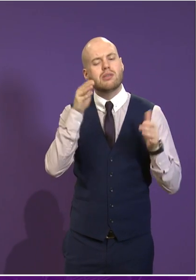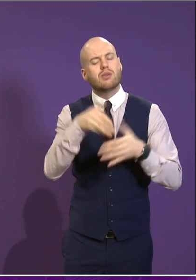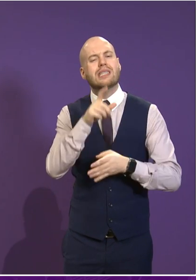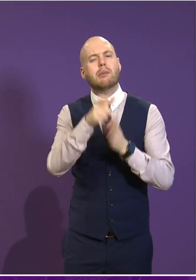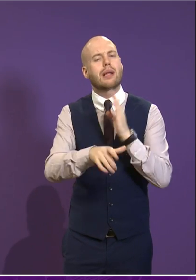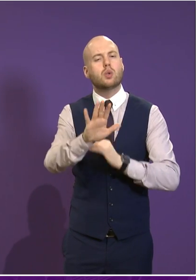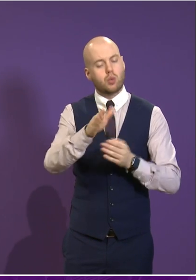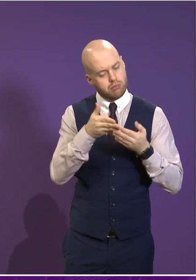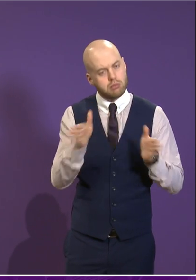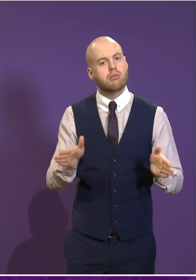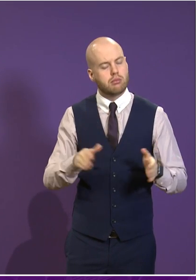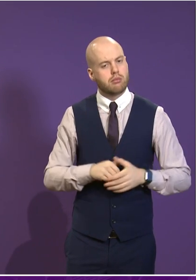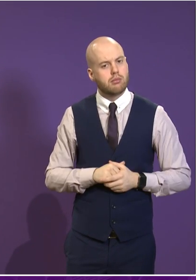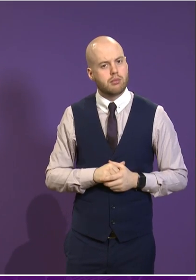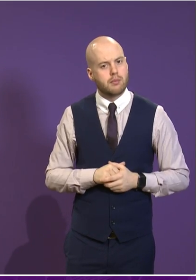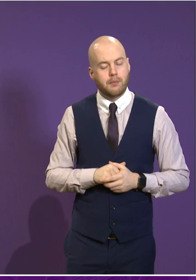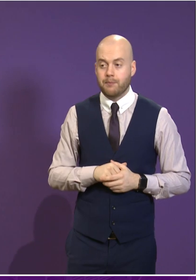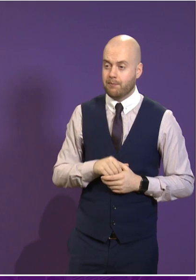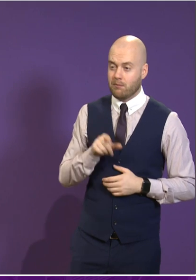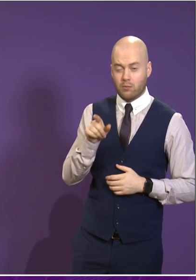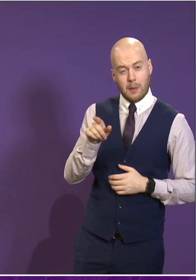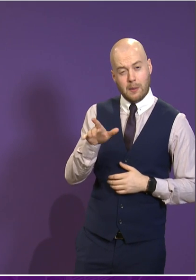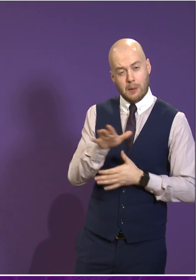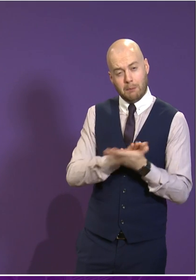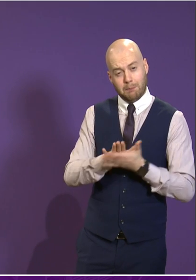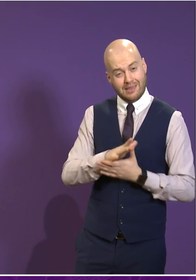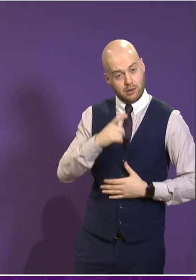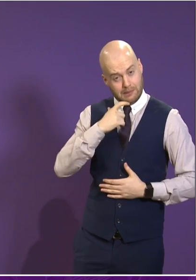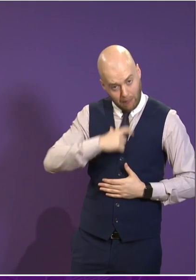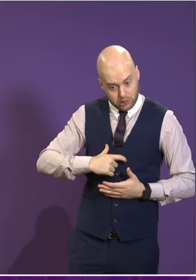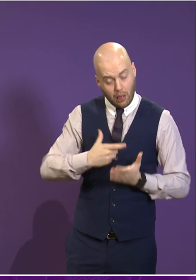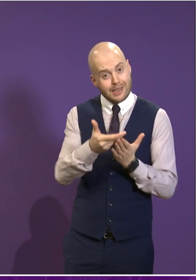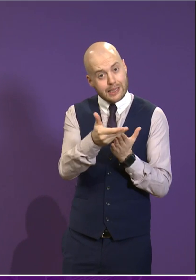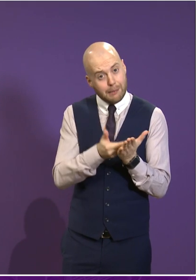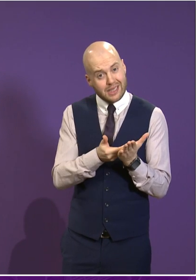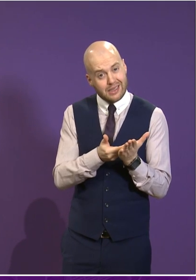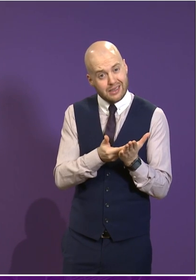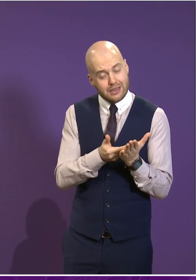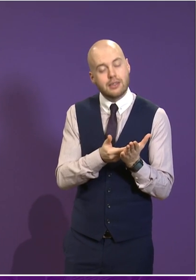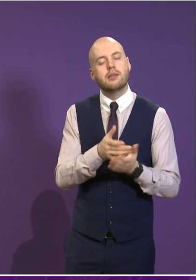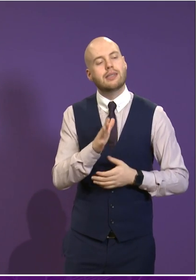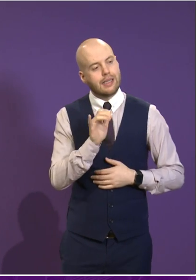across the population? You mean of the personal statement? Yes. Aspect of it?